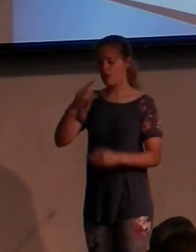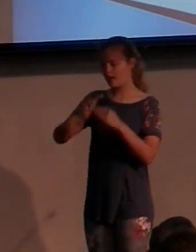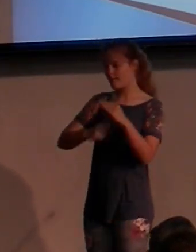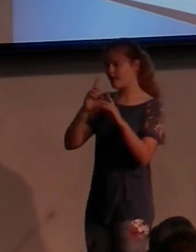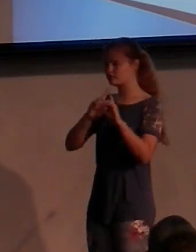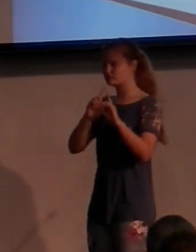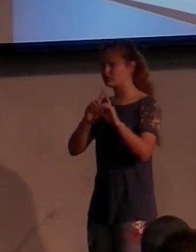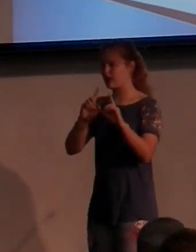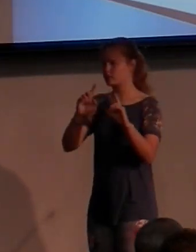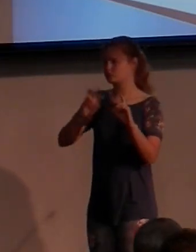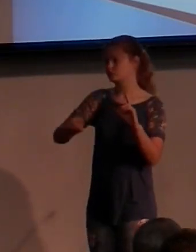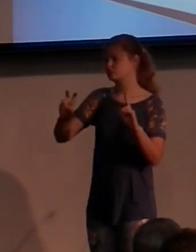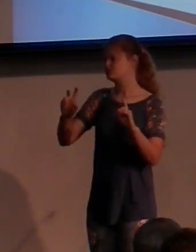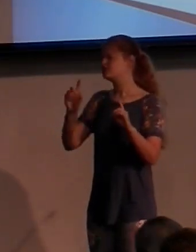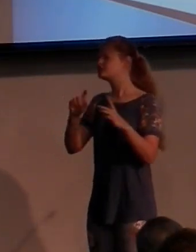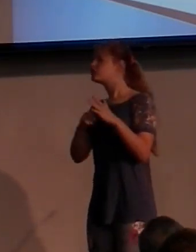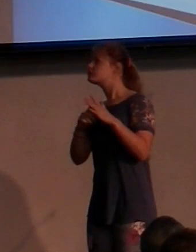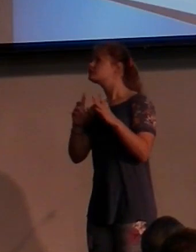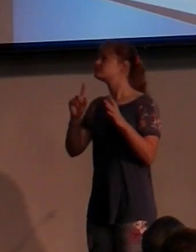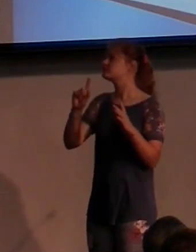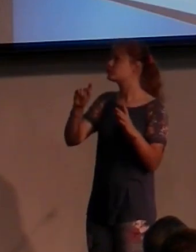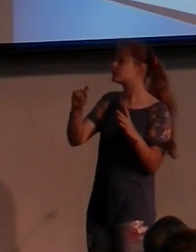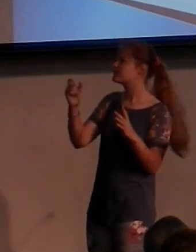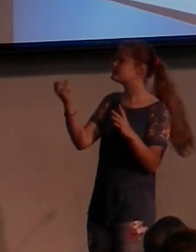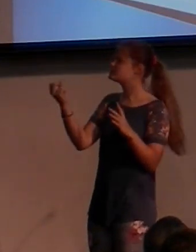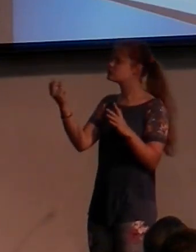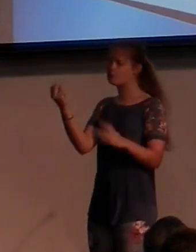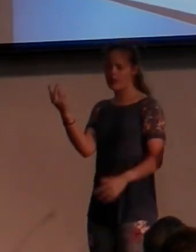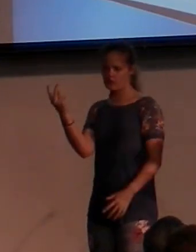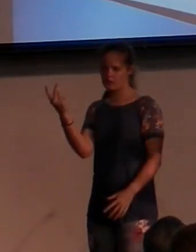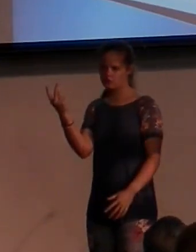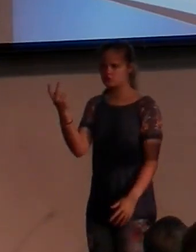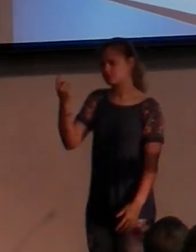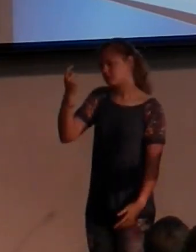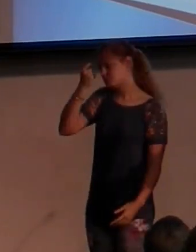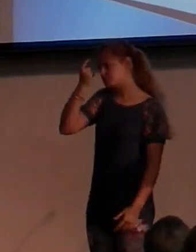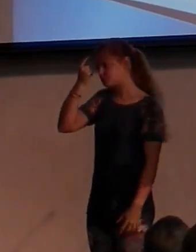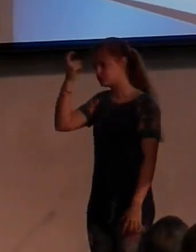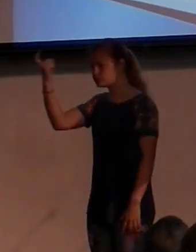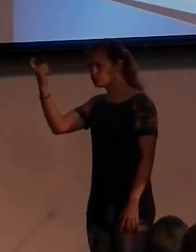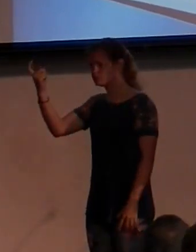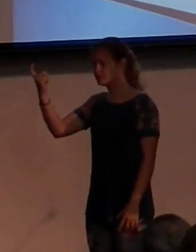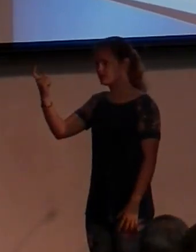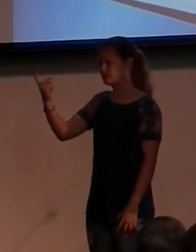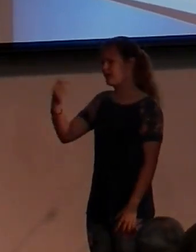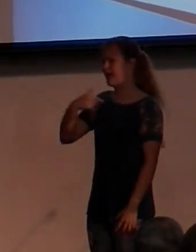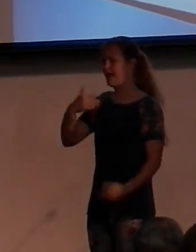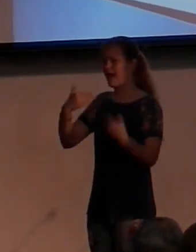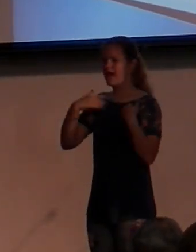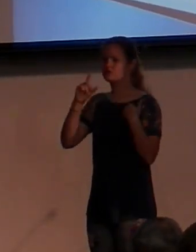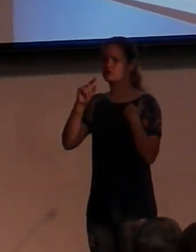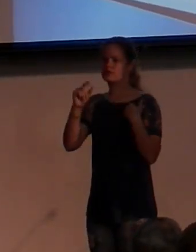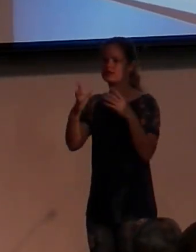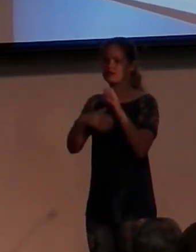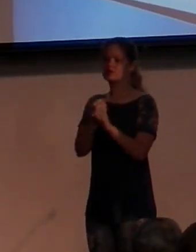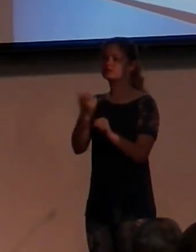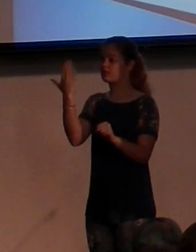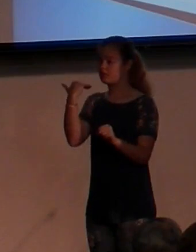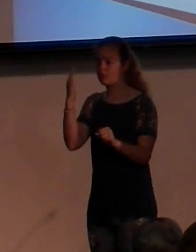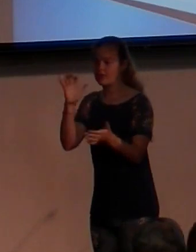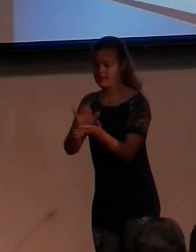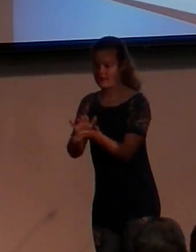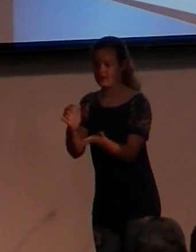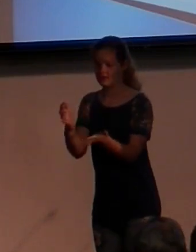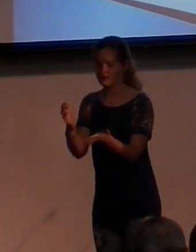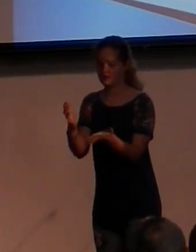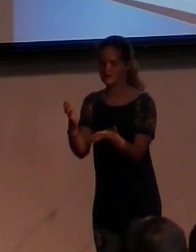about 2012. It was a dream that had dated back even 20 years before that. We started with our